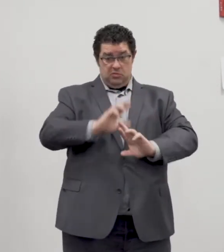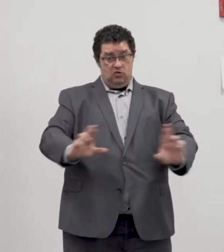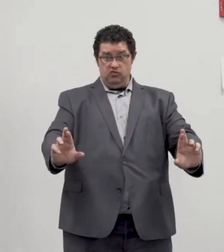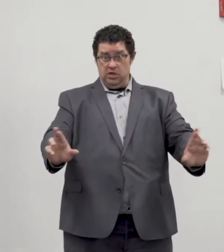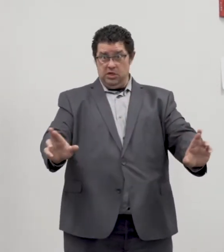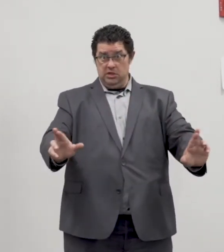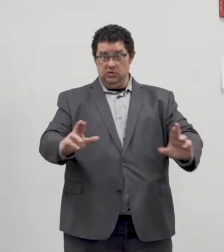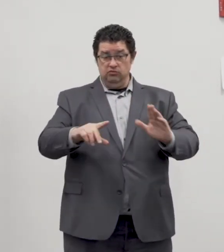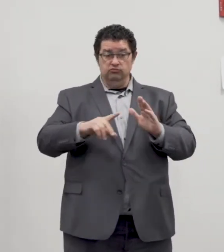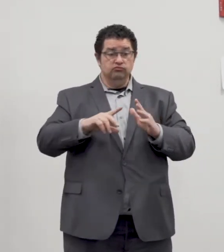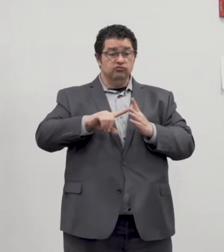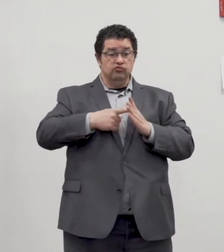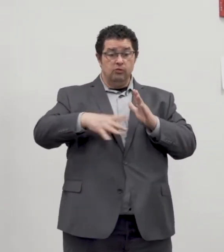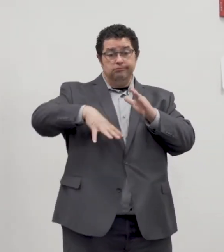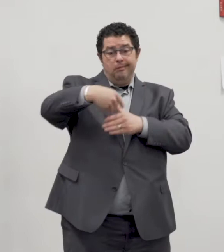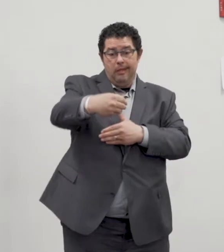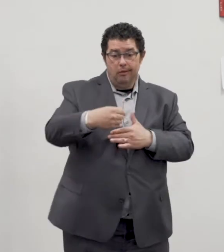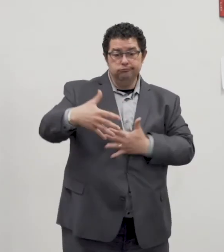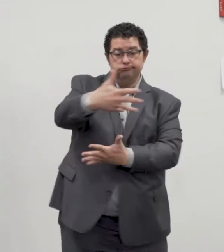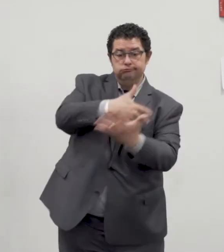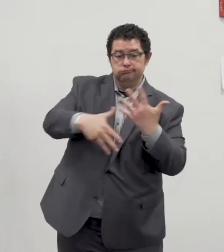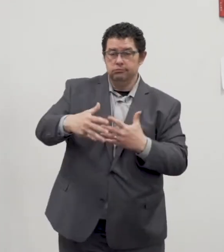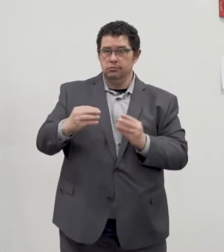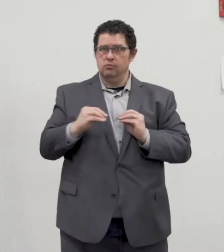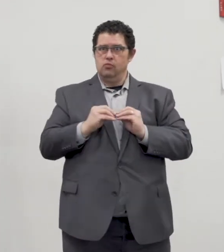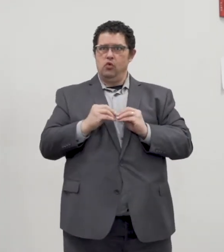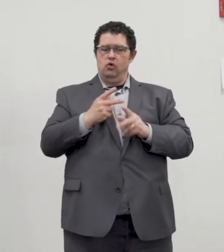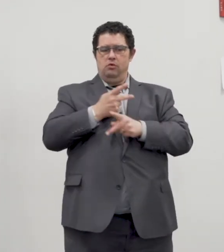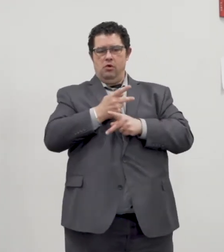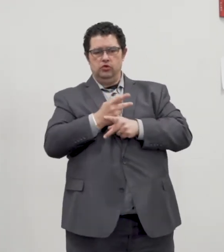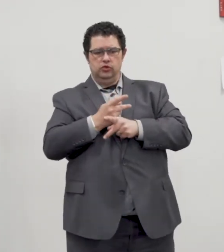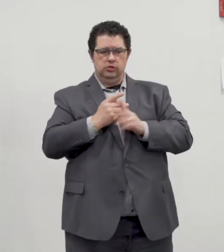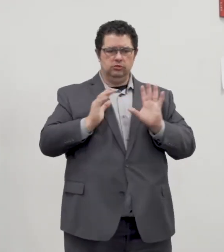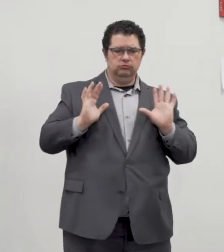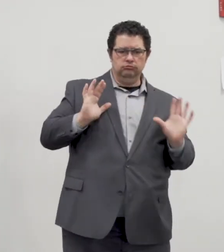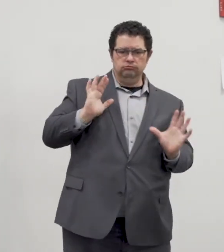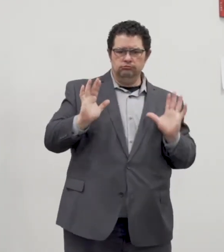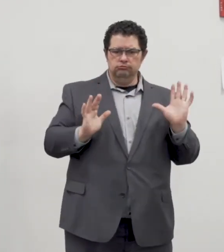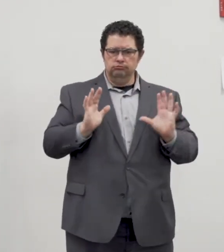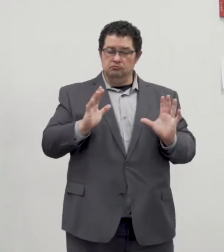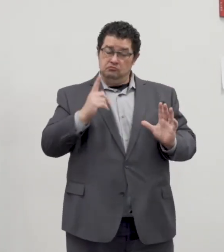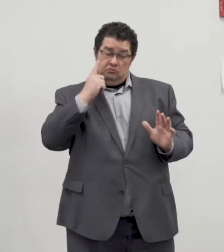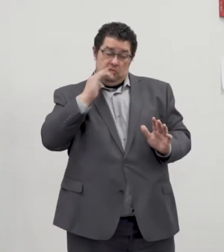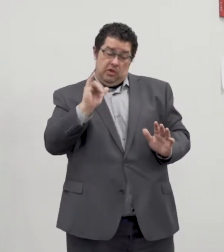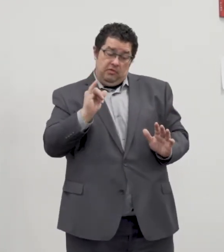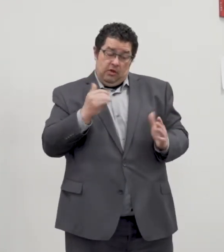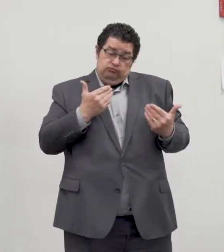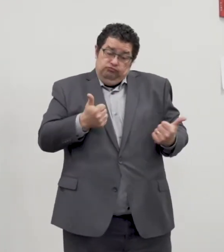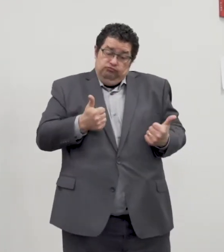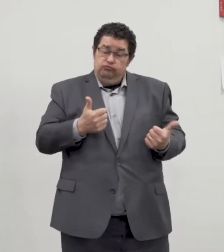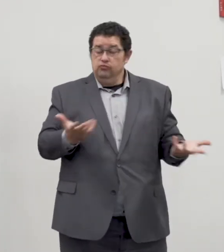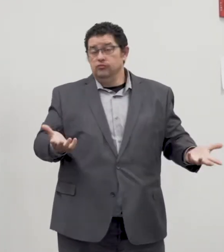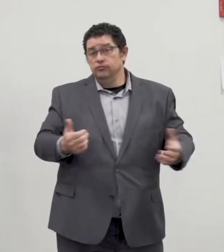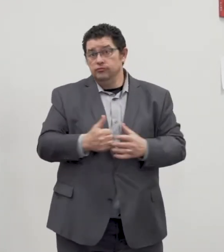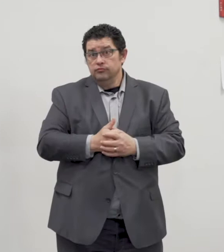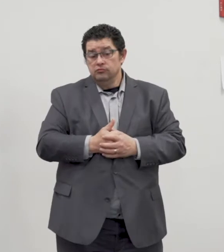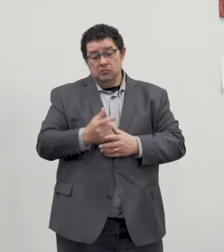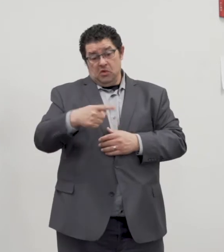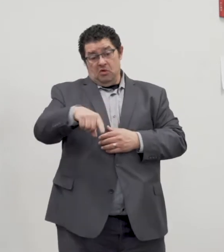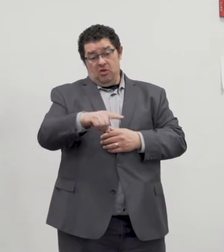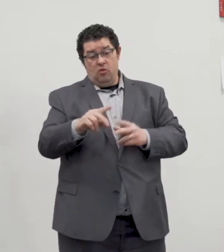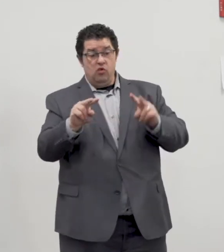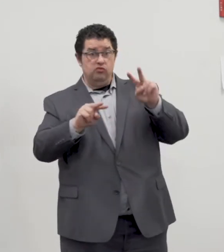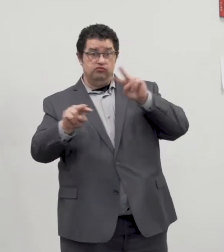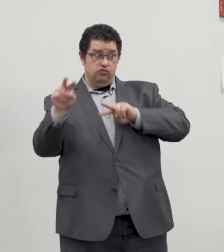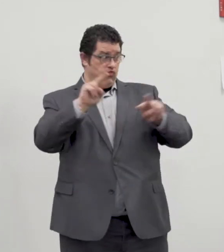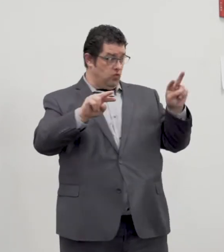to start moving about more. They're going to be much more cautious, and we expect that, and we think that's reasonable. They will look around and